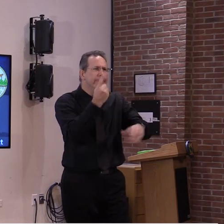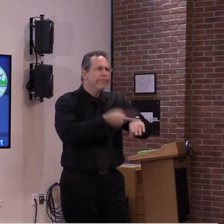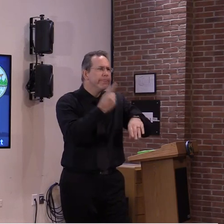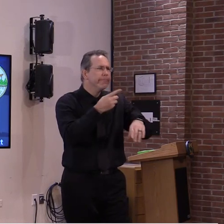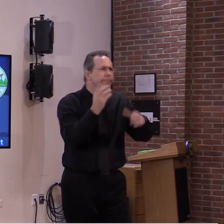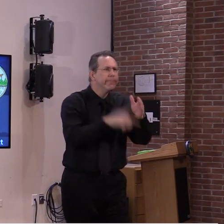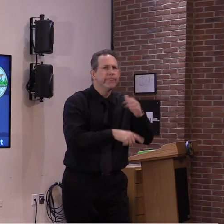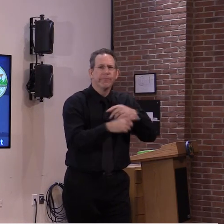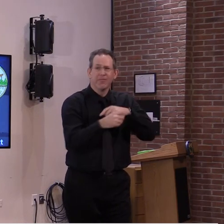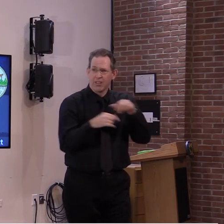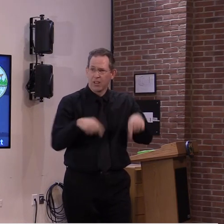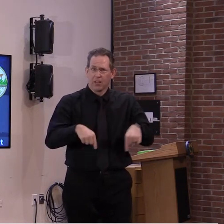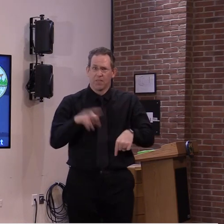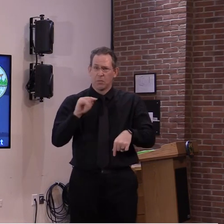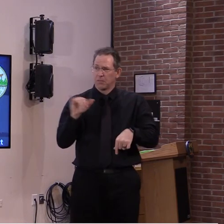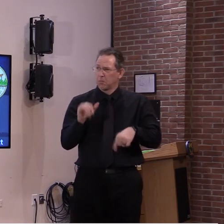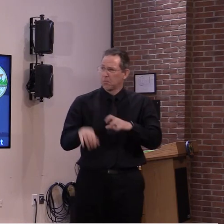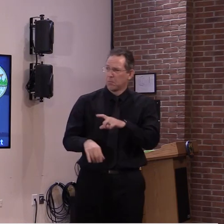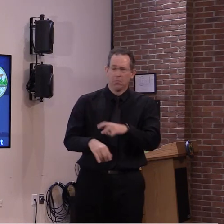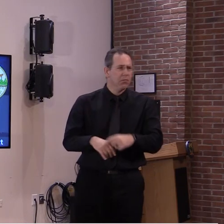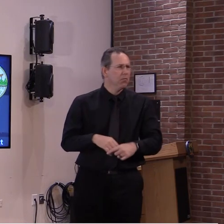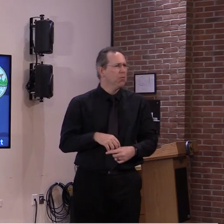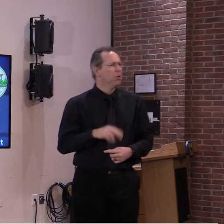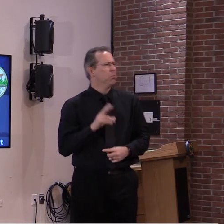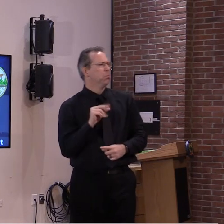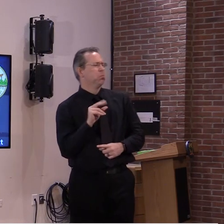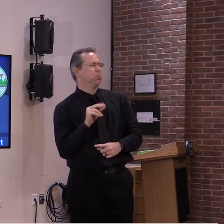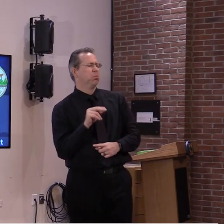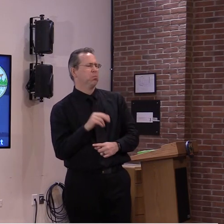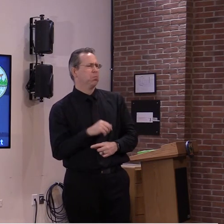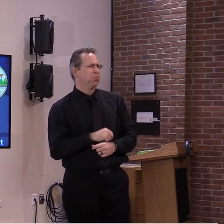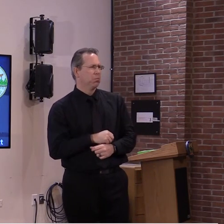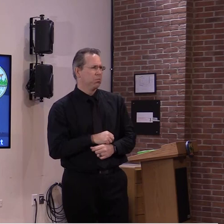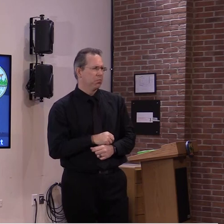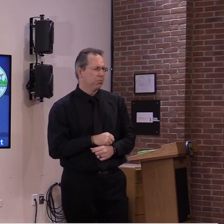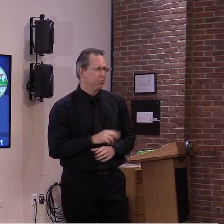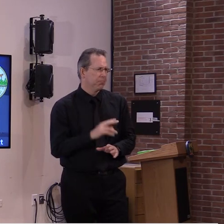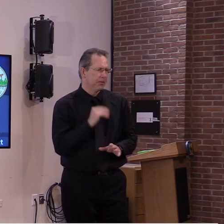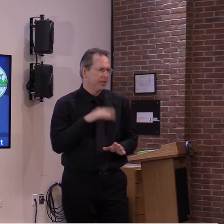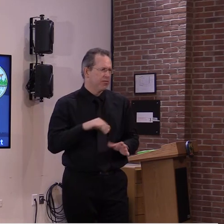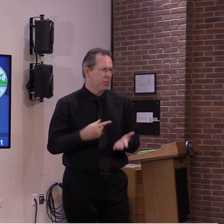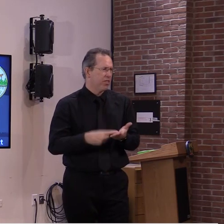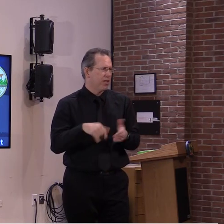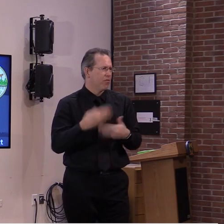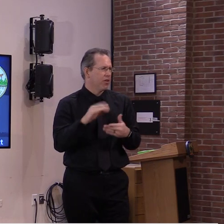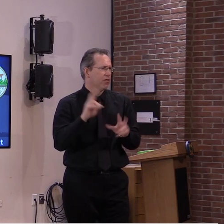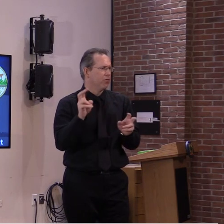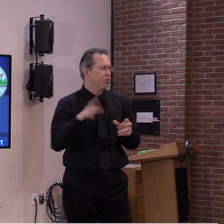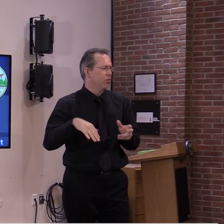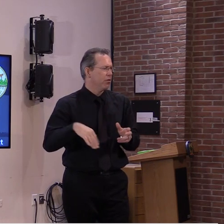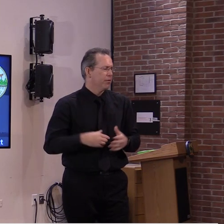Okay, just one other thing. There's a kind of a somewhat alarming story in the Times Argus this morning about